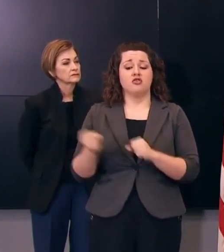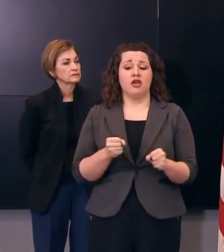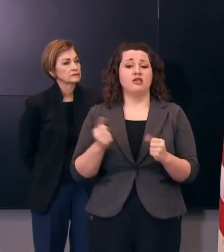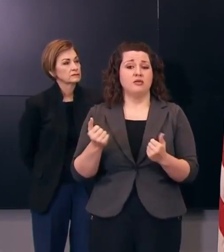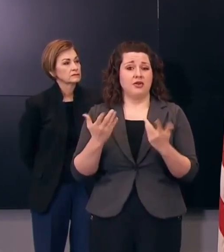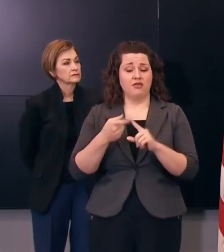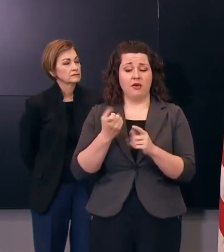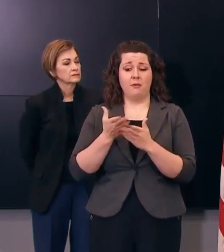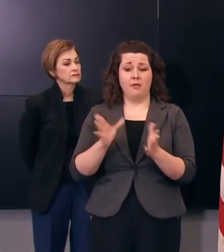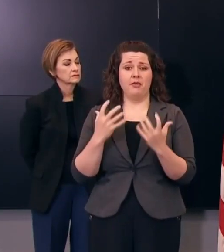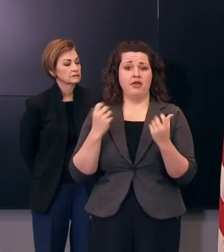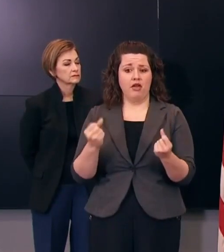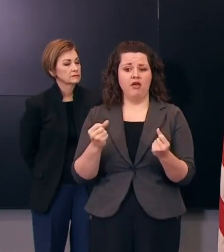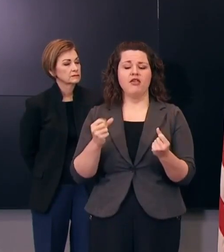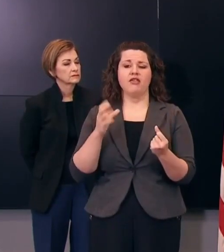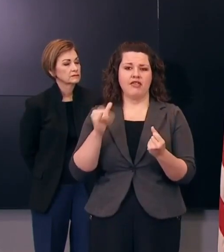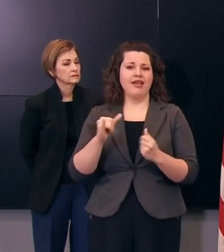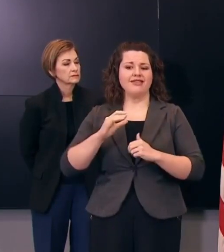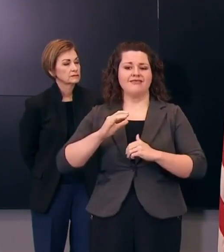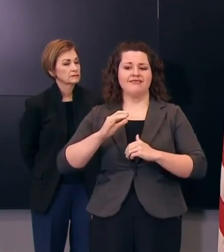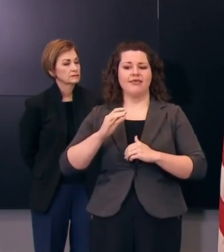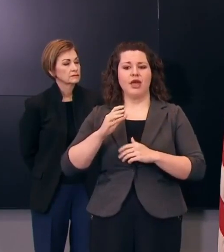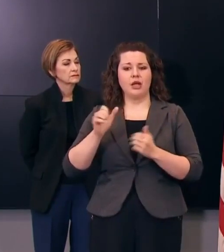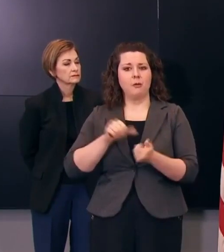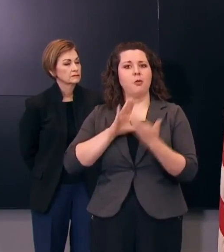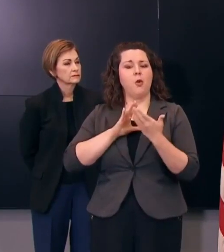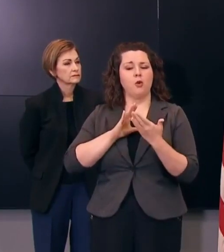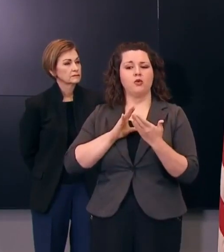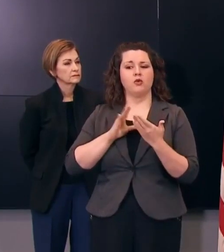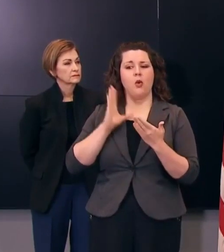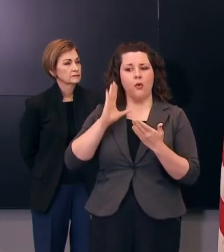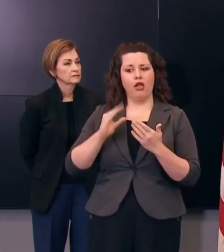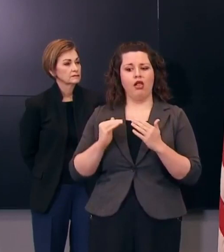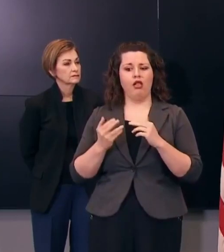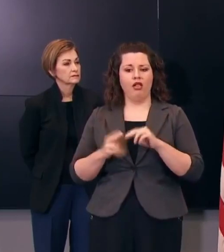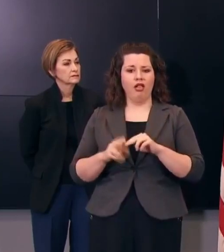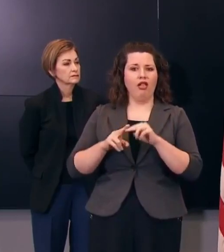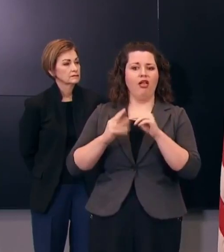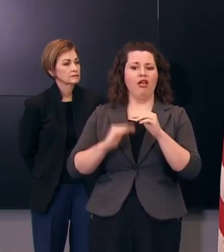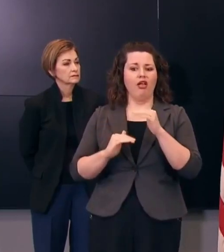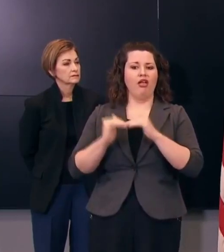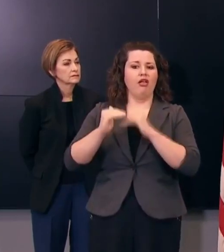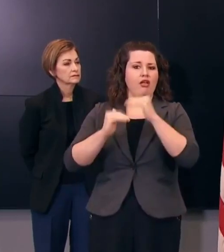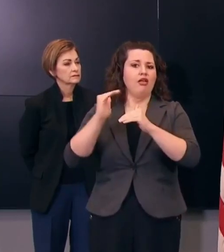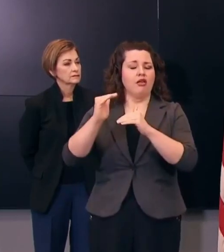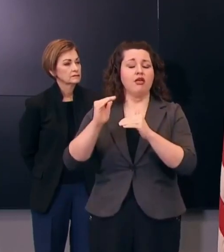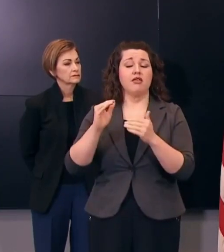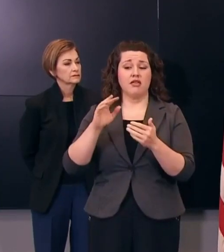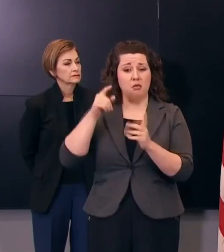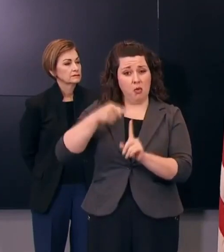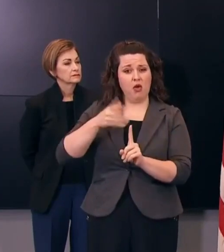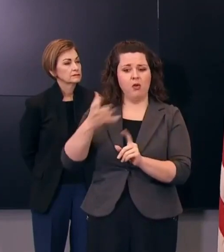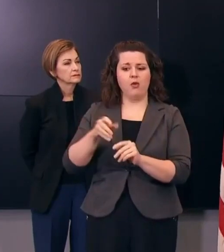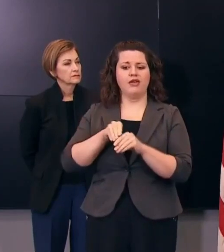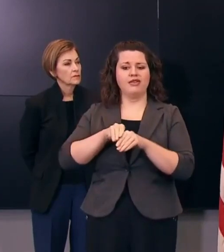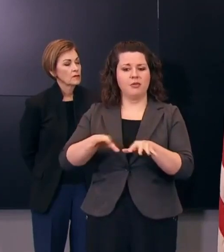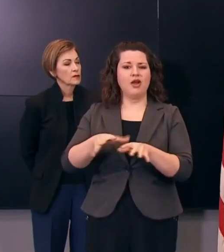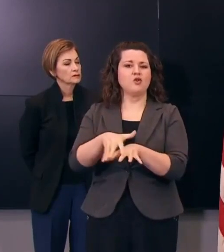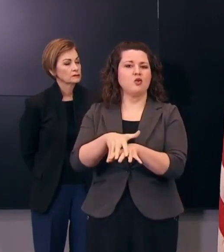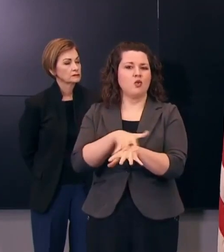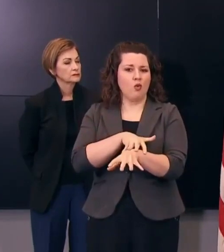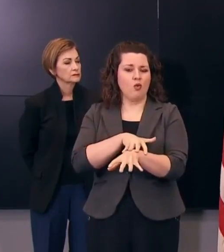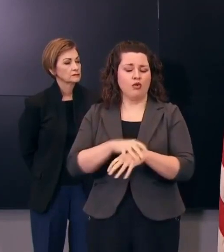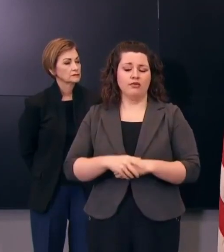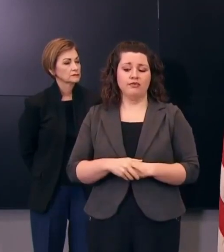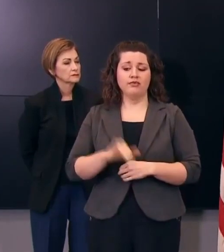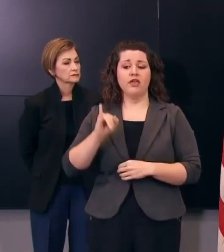used as part of a layered approach intended to slow the spread of the virus in our state. The Iowa Department of